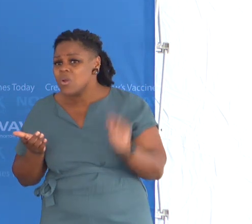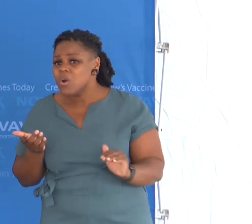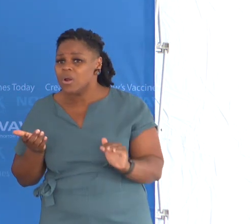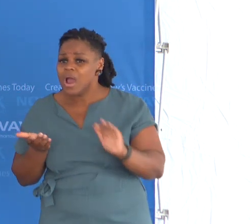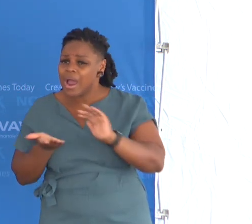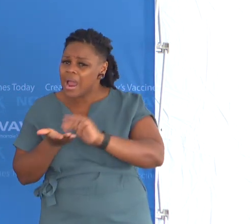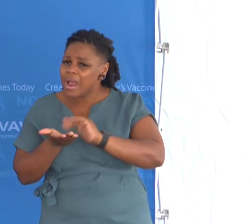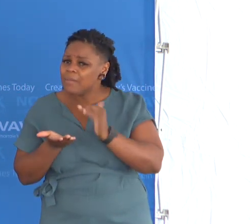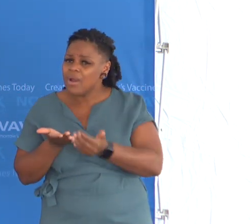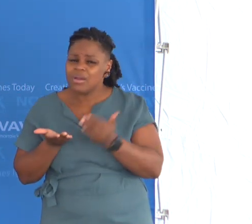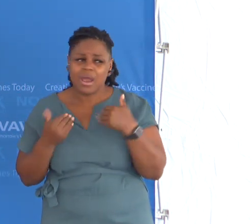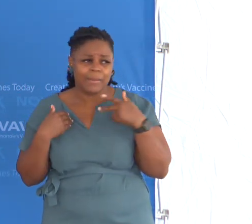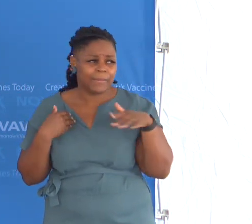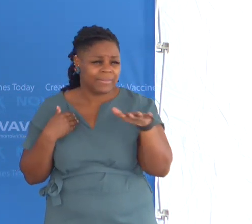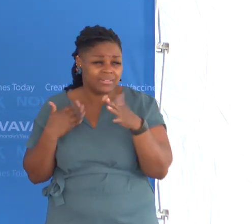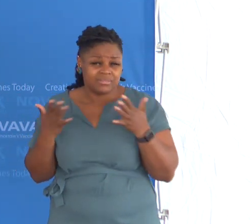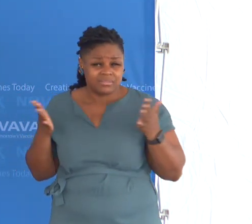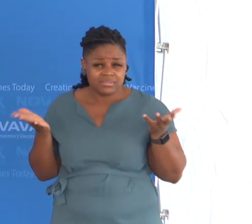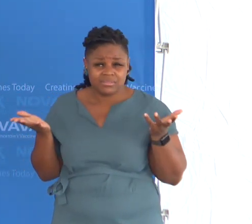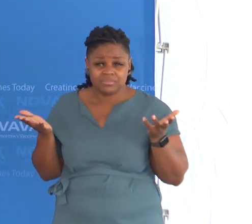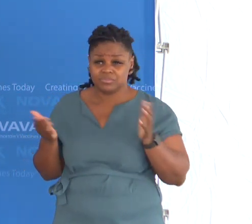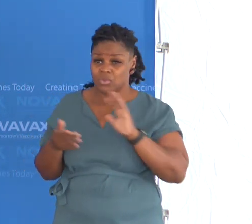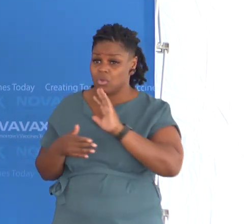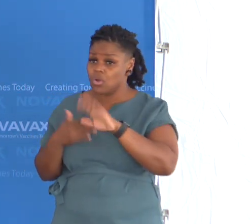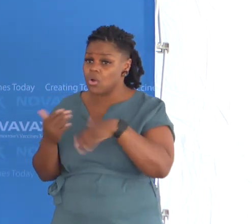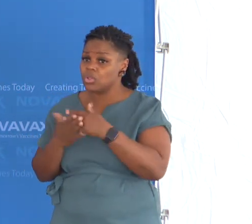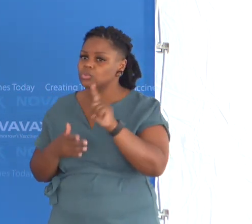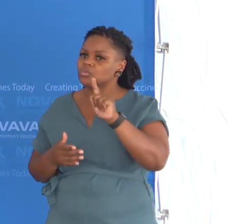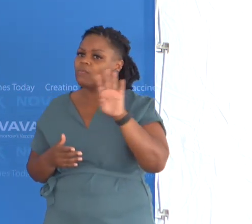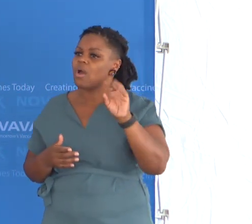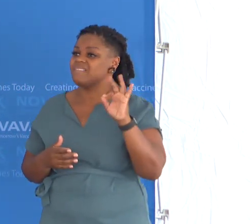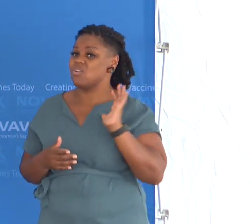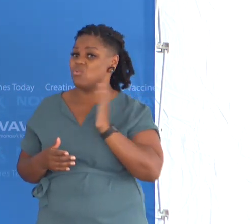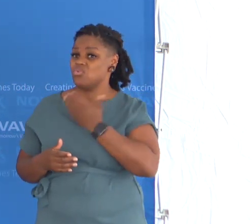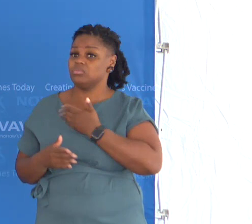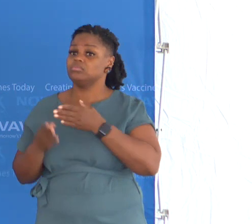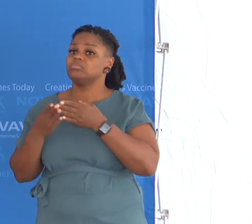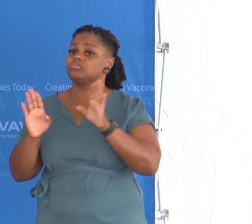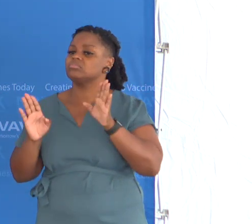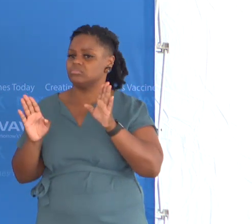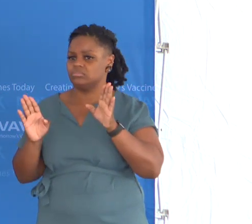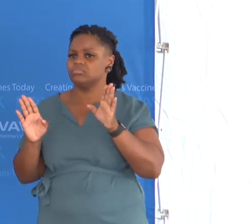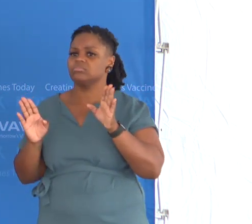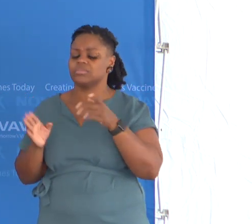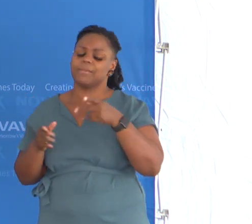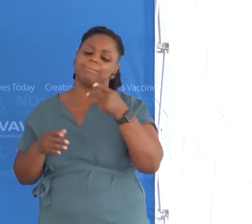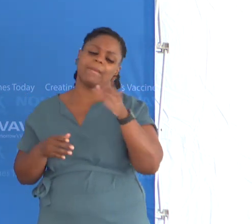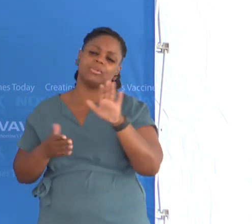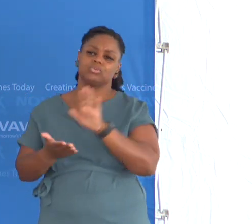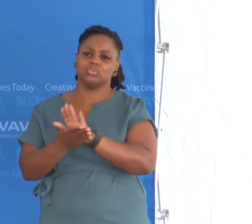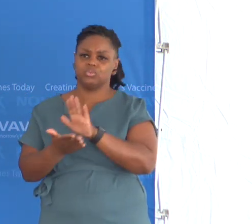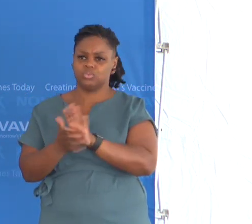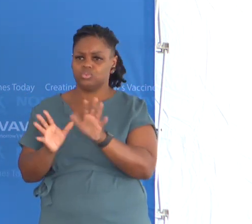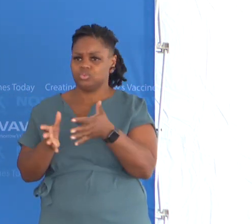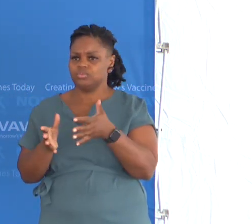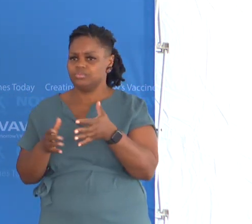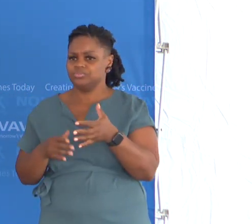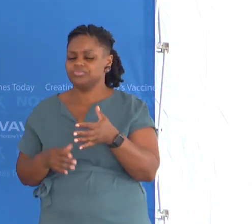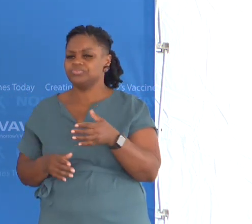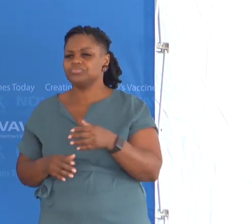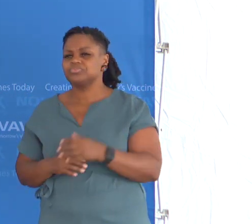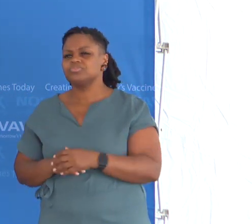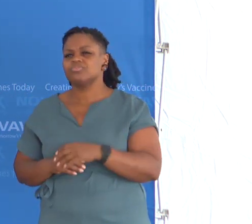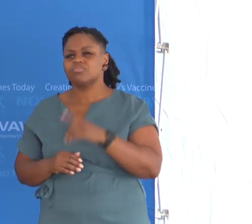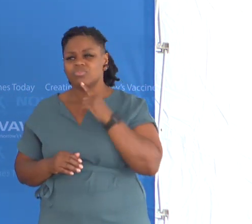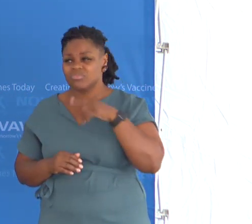All 24 of our public school jurisdictions have now made the decision and submitted plans, which were approved yesterday by the